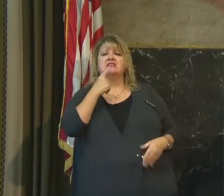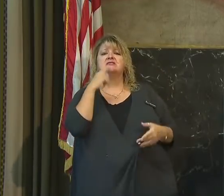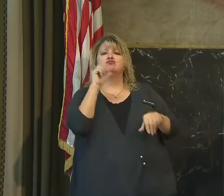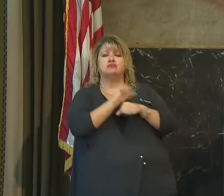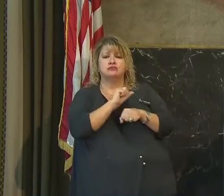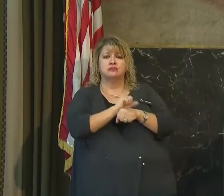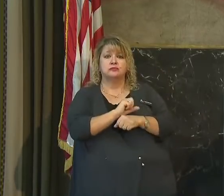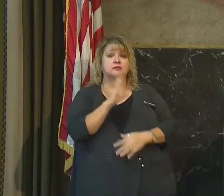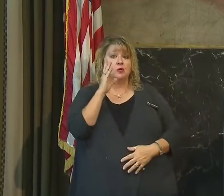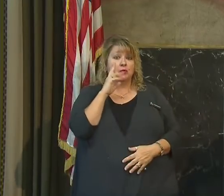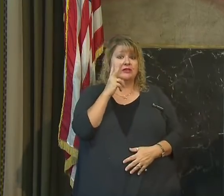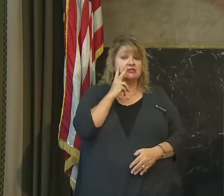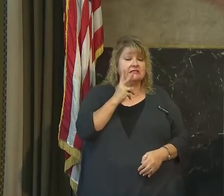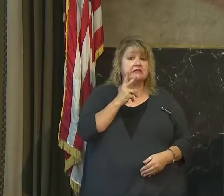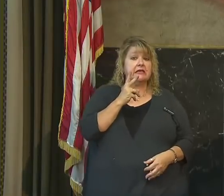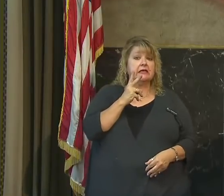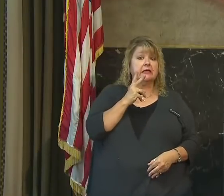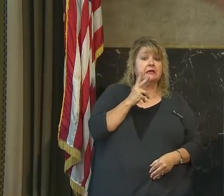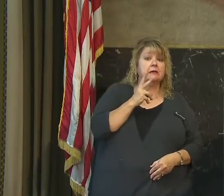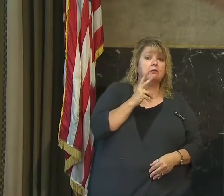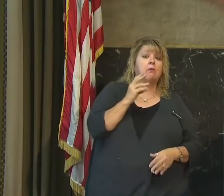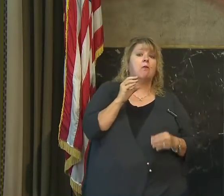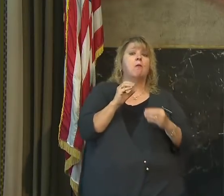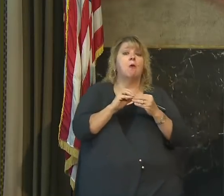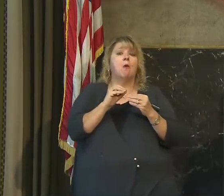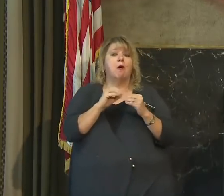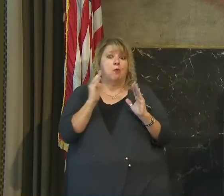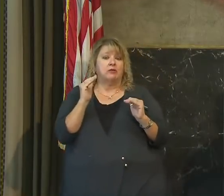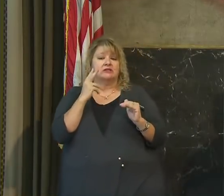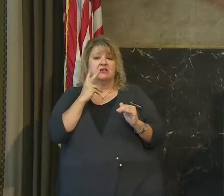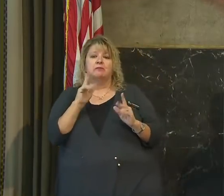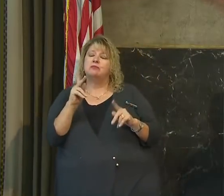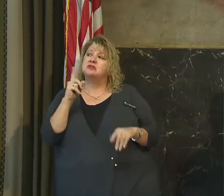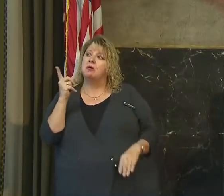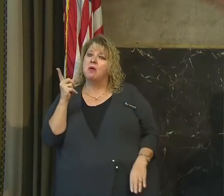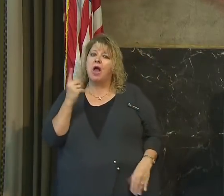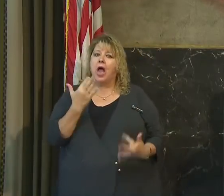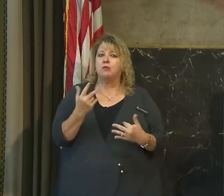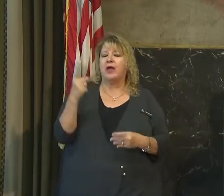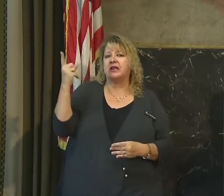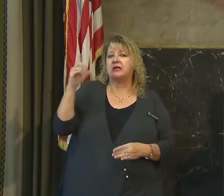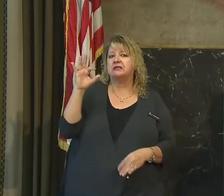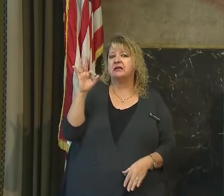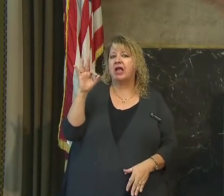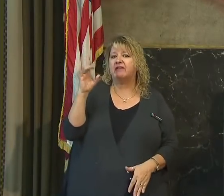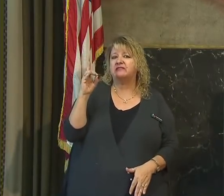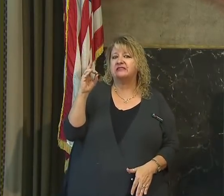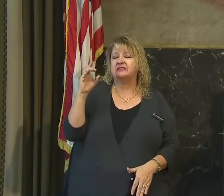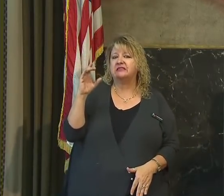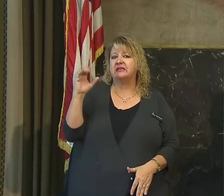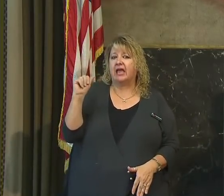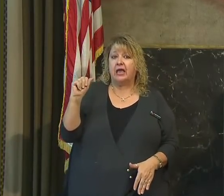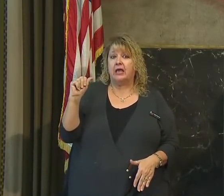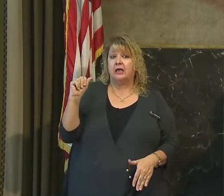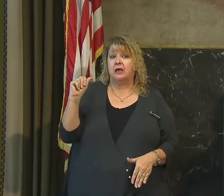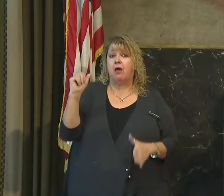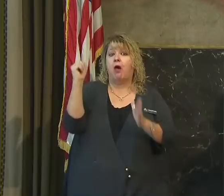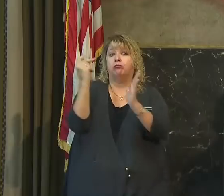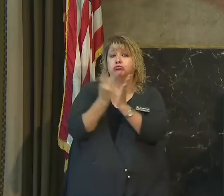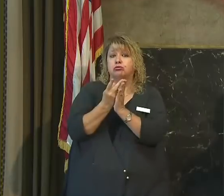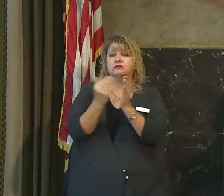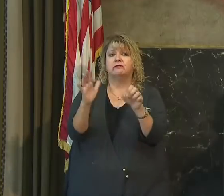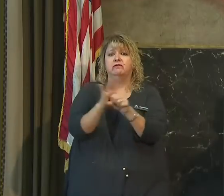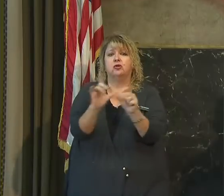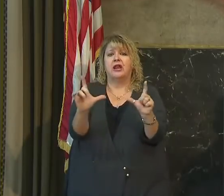and anecdotal information, a lot of people will say, well, they're going to wait till then. They're making a mistake with